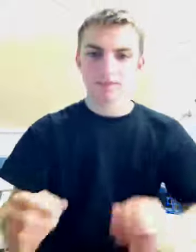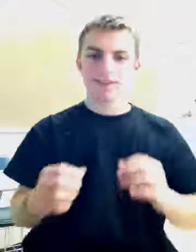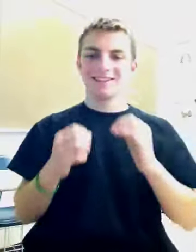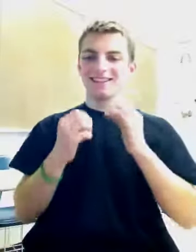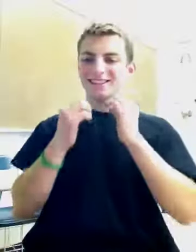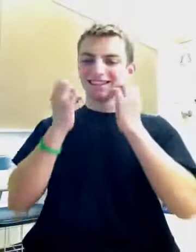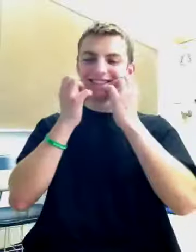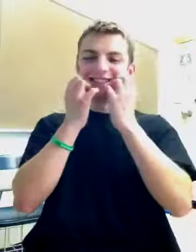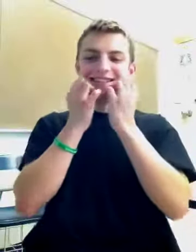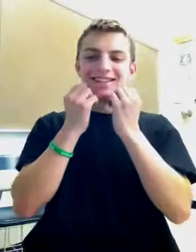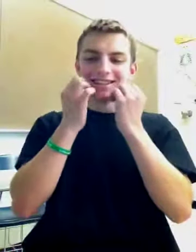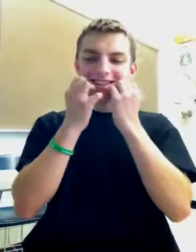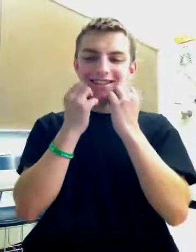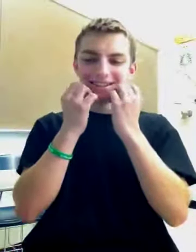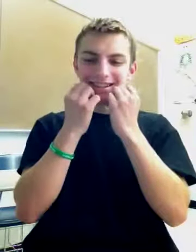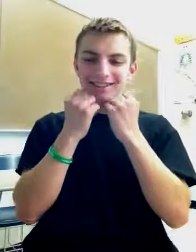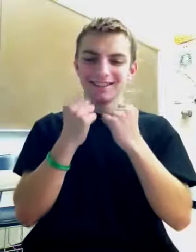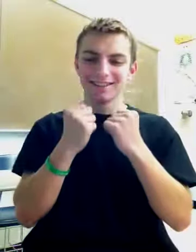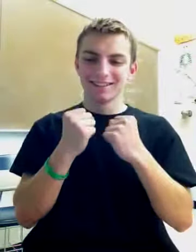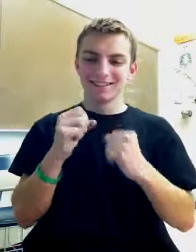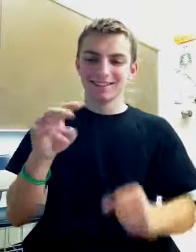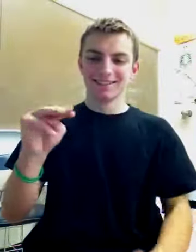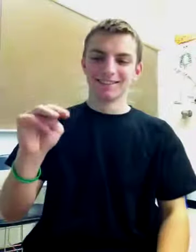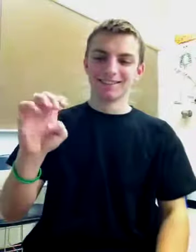Beans? You're a dumbass.